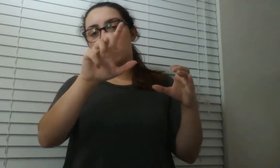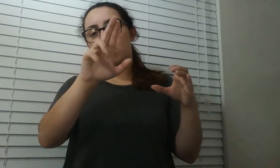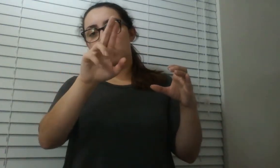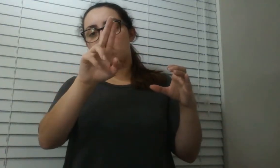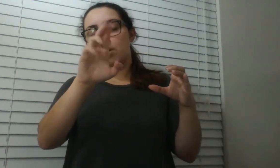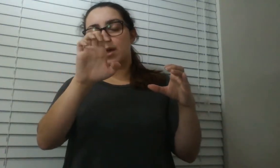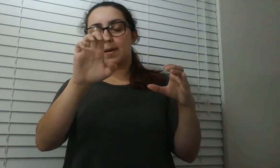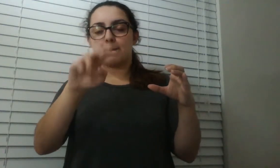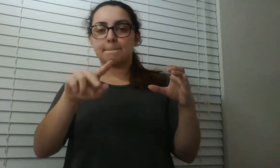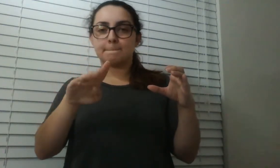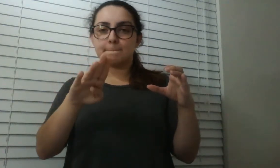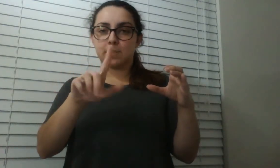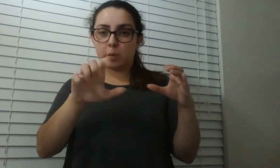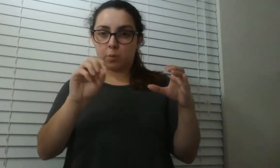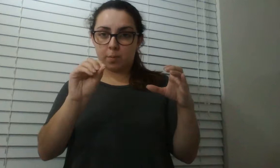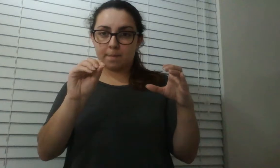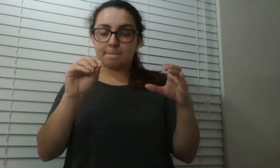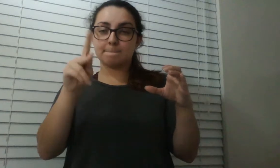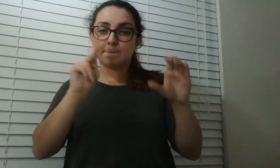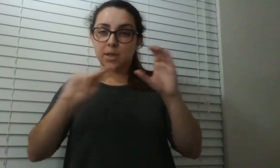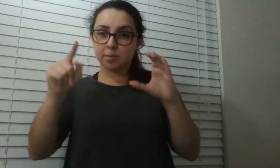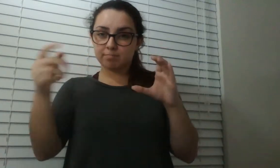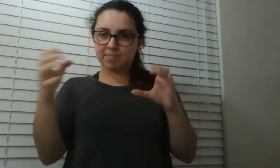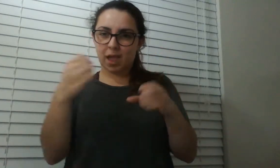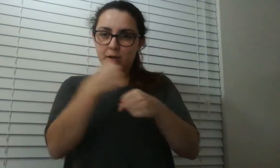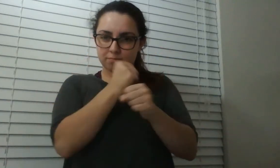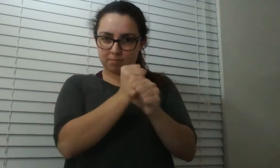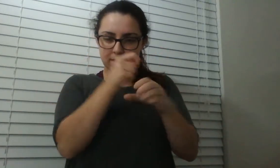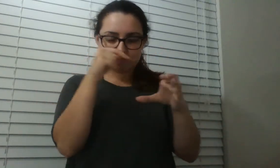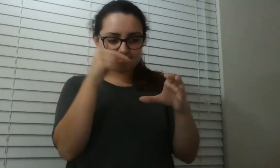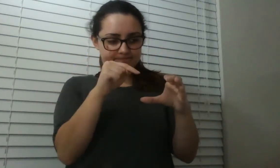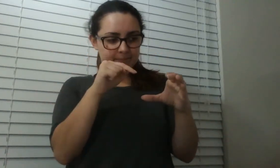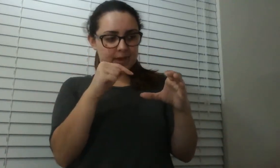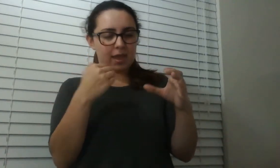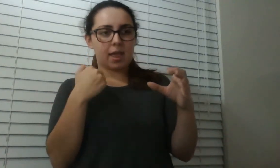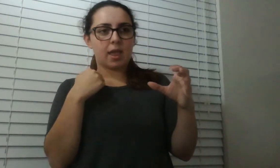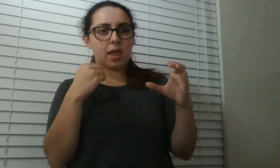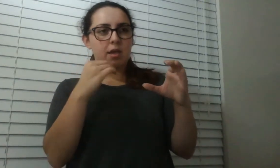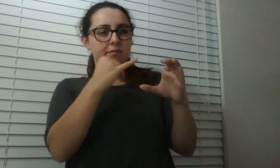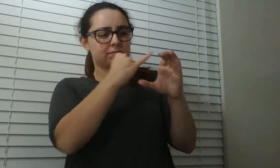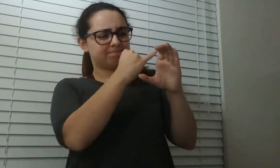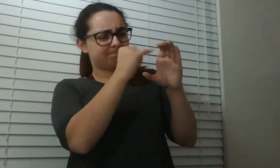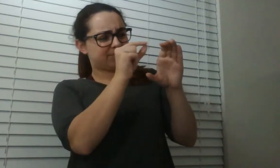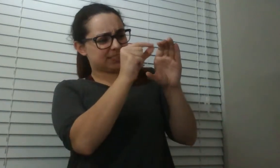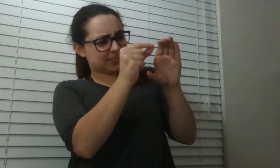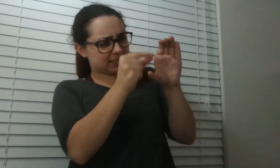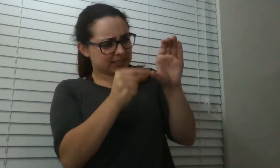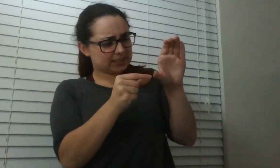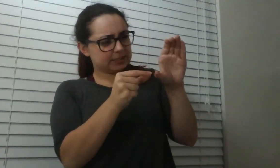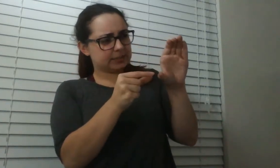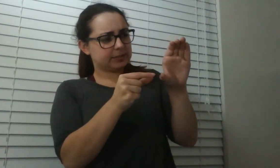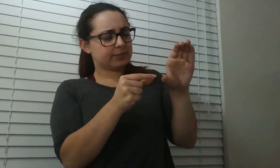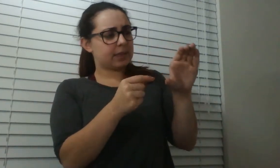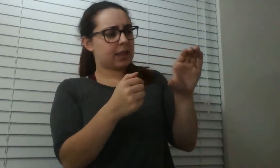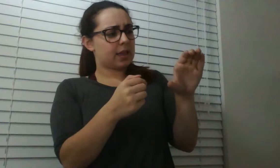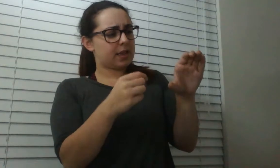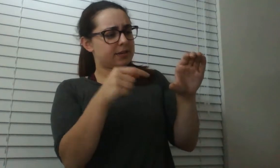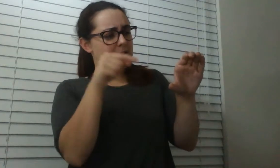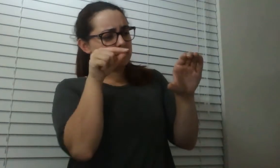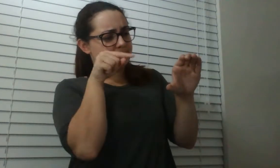particular jar, it had a crack down the front of it, and it had 2 holes drilled around the crack, and then a piece of yucca twine had